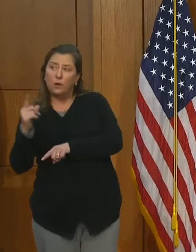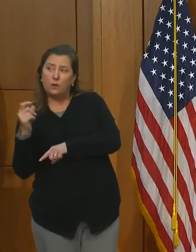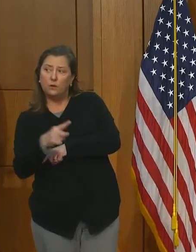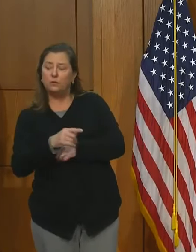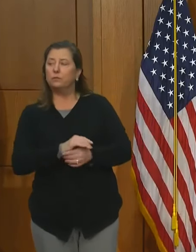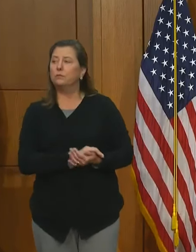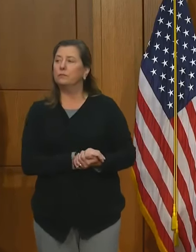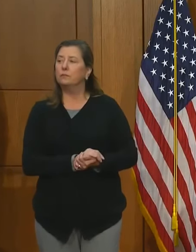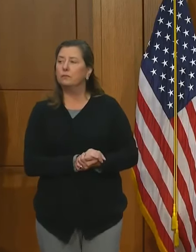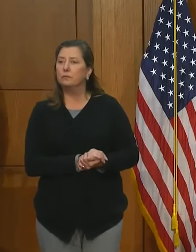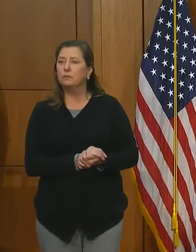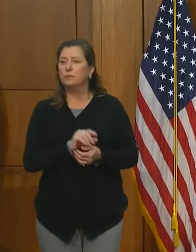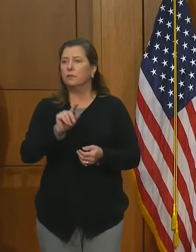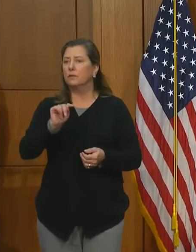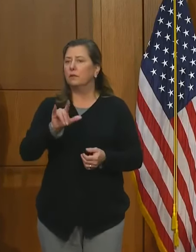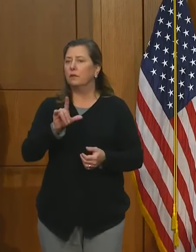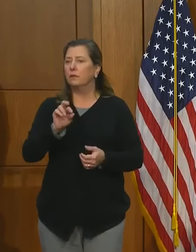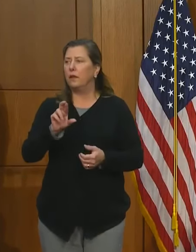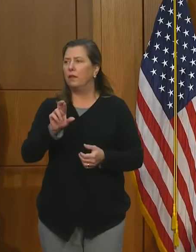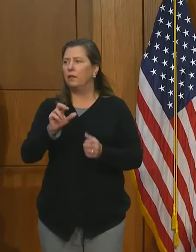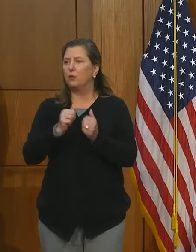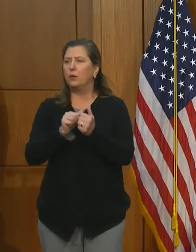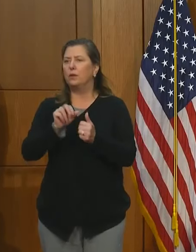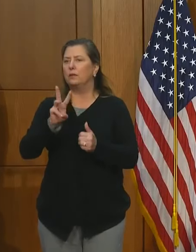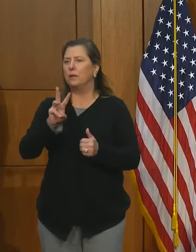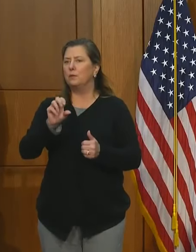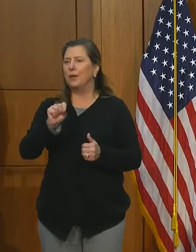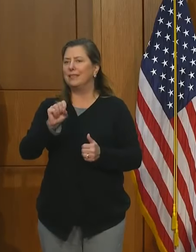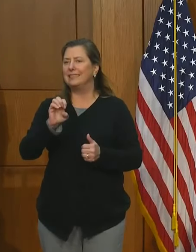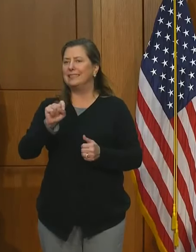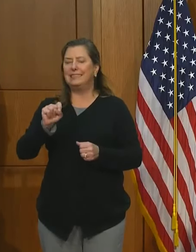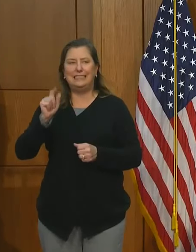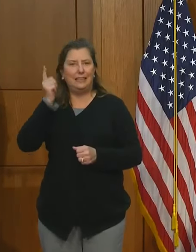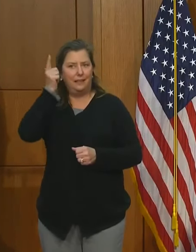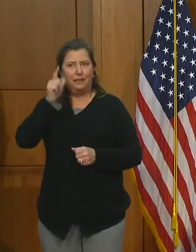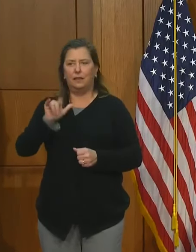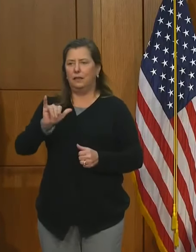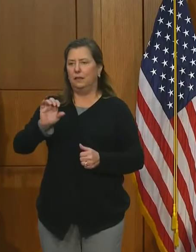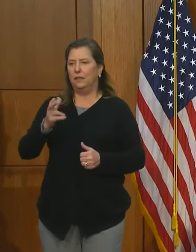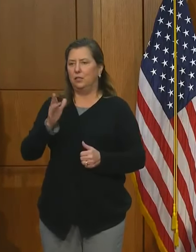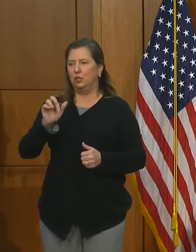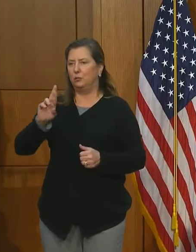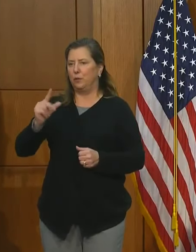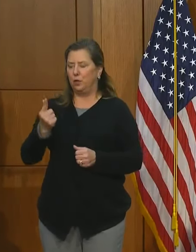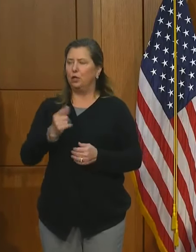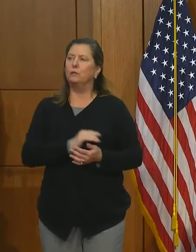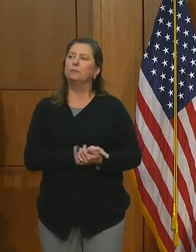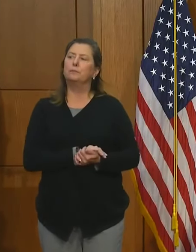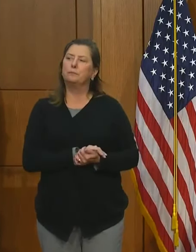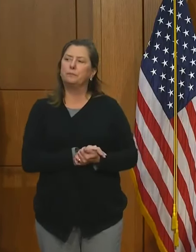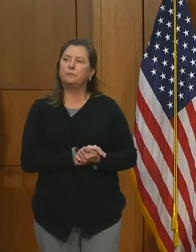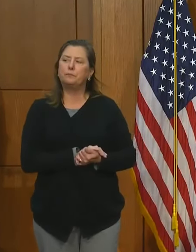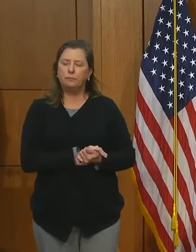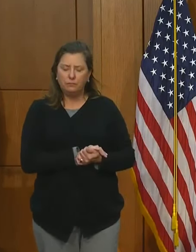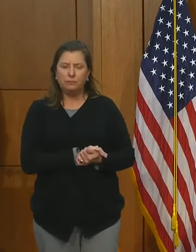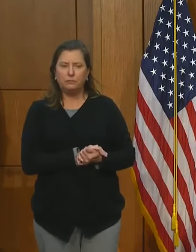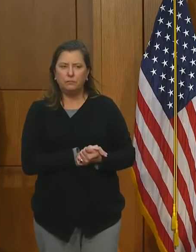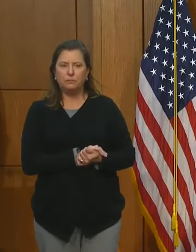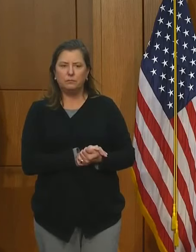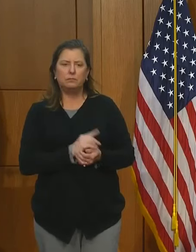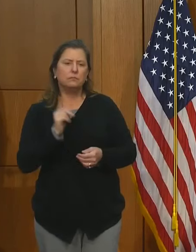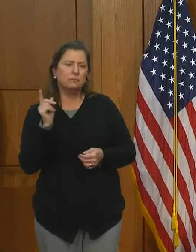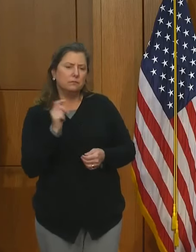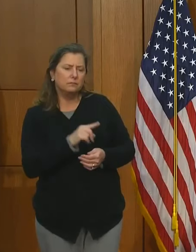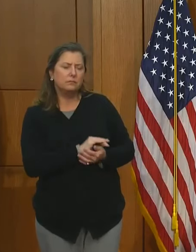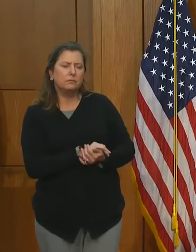The next question will be from Taylor Coleman with WSET in Lynchburg. Good afternoon, Governor. My question is, now while the state is